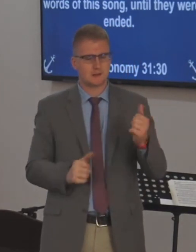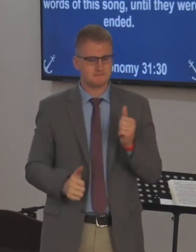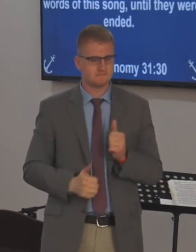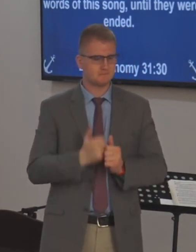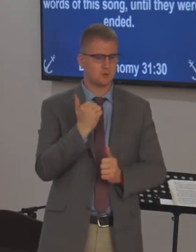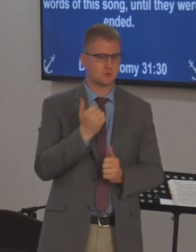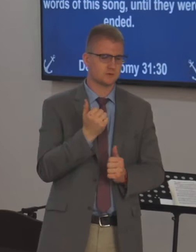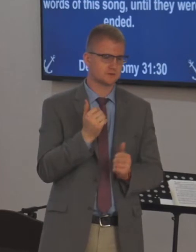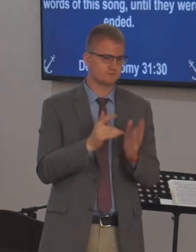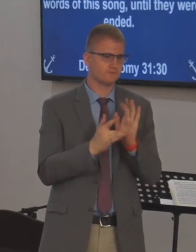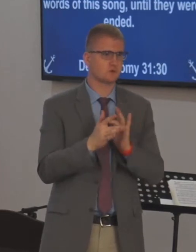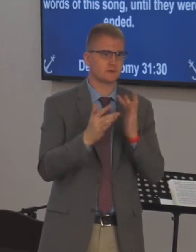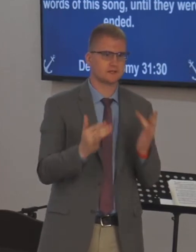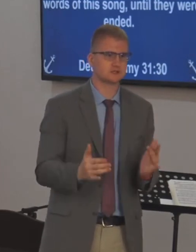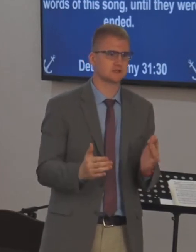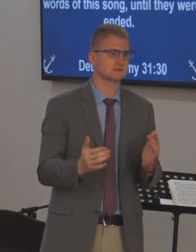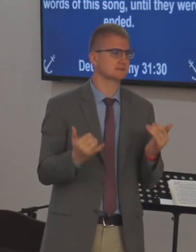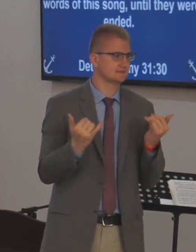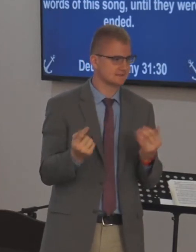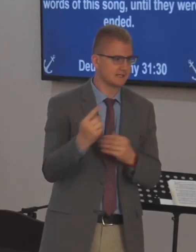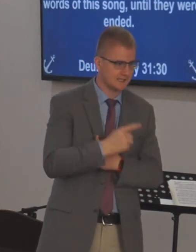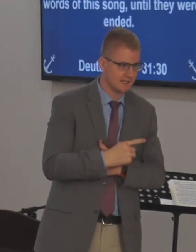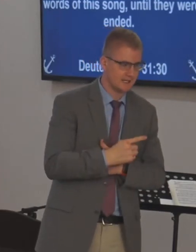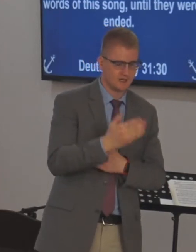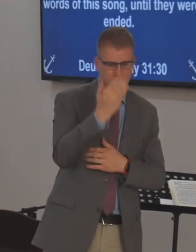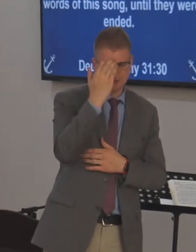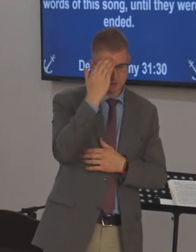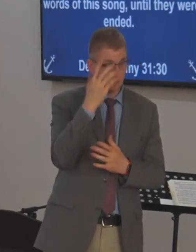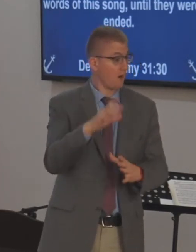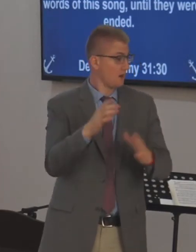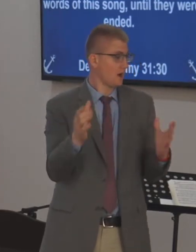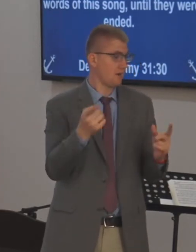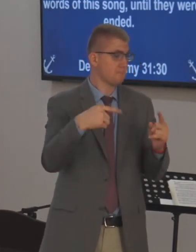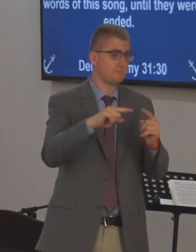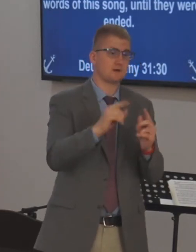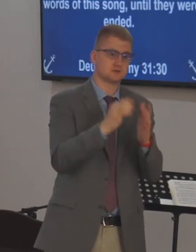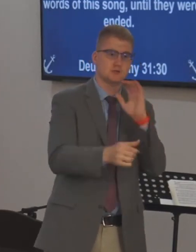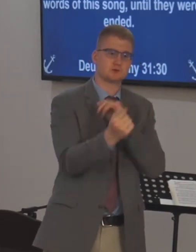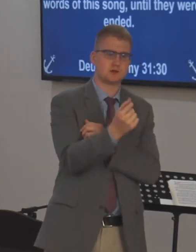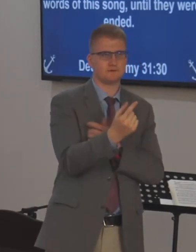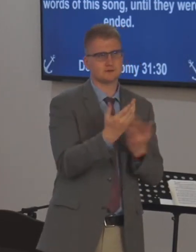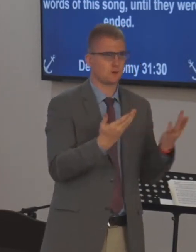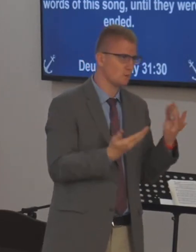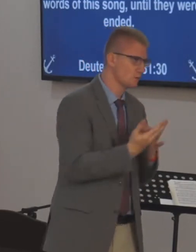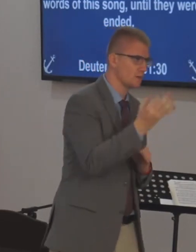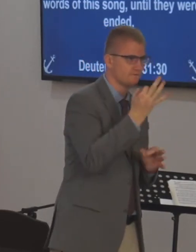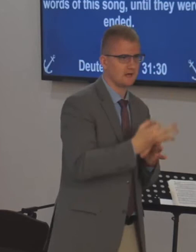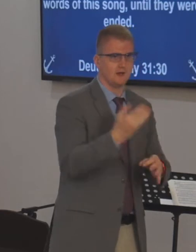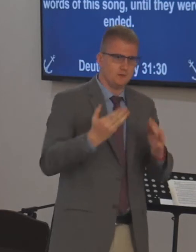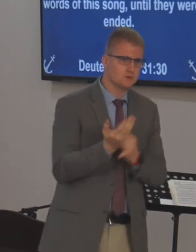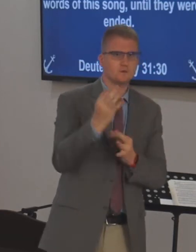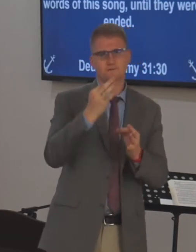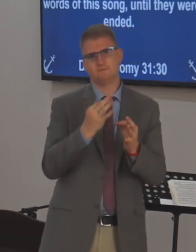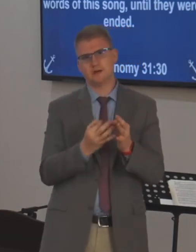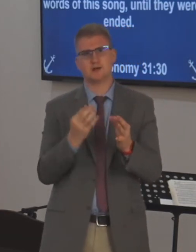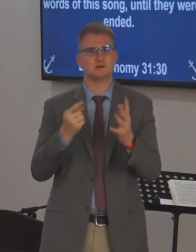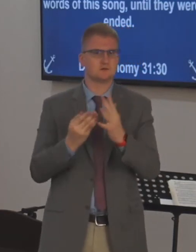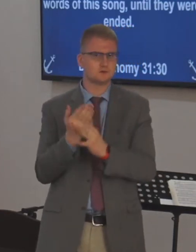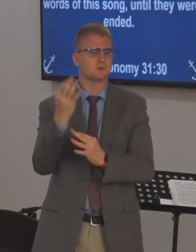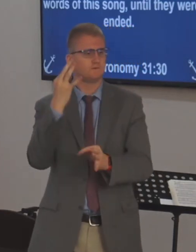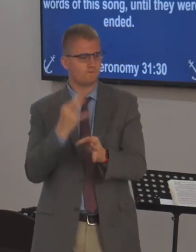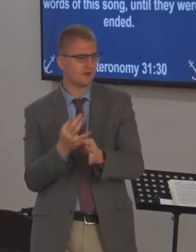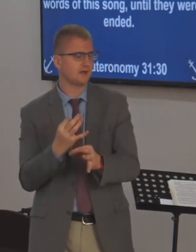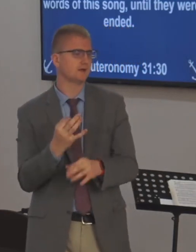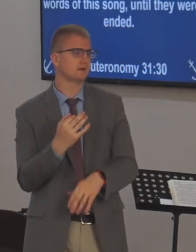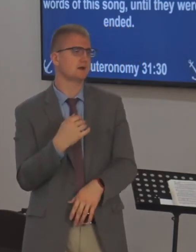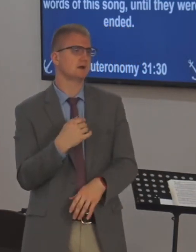Christians today know a lot about chapter 11. It says, by faith they did this, by faith this one did this, by faith,